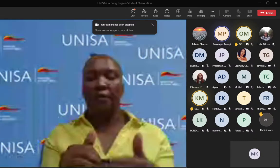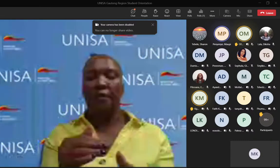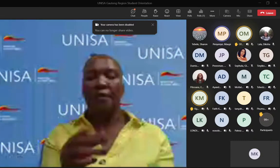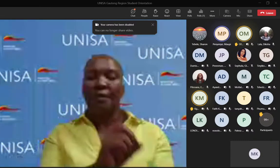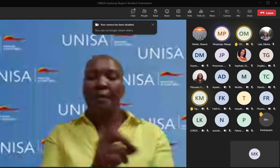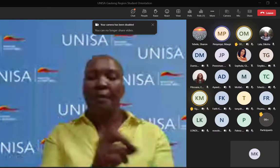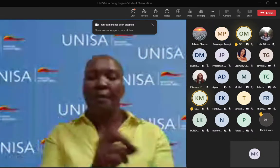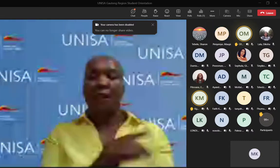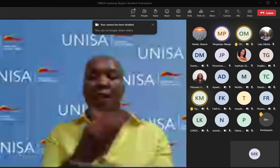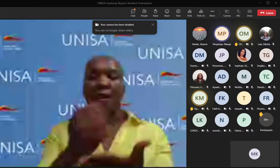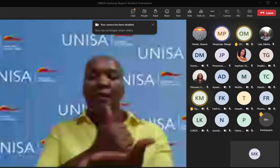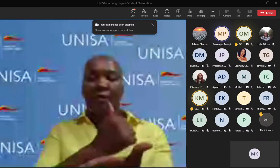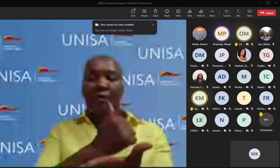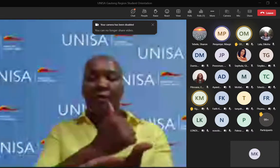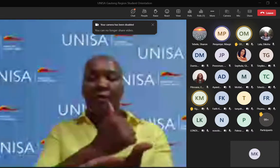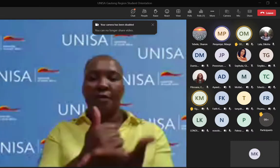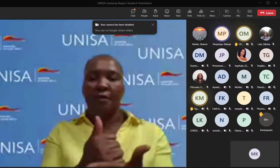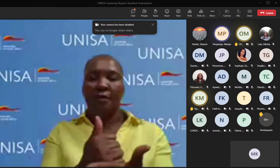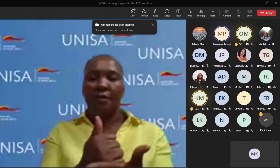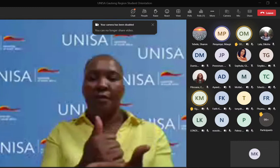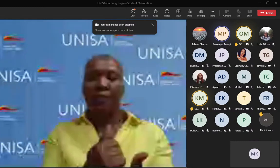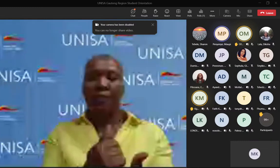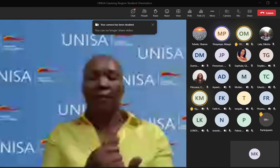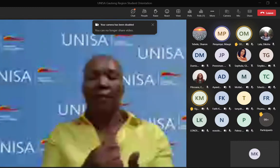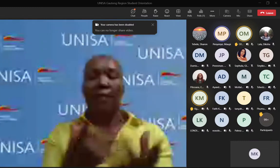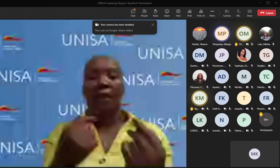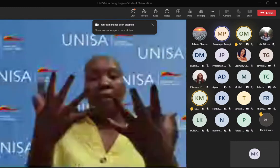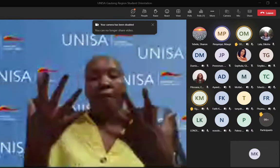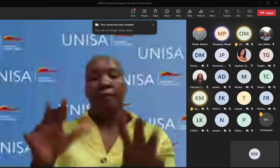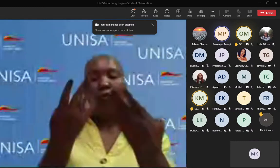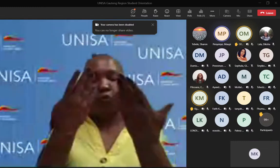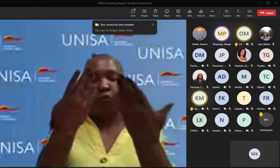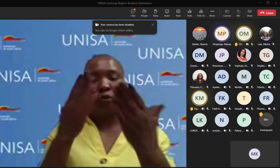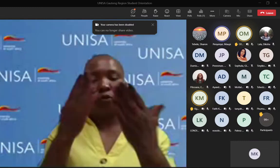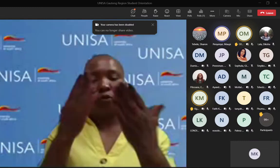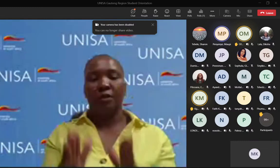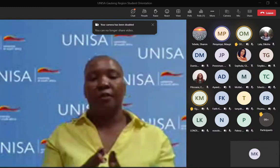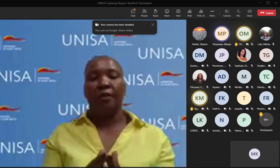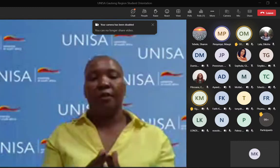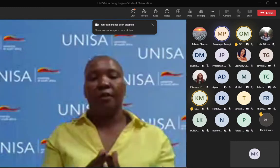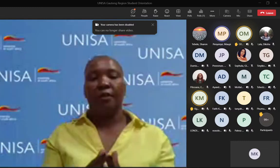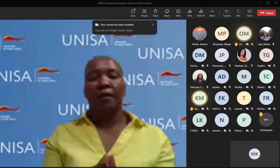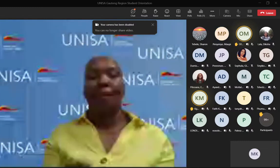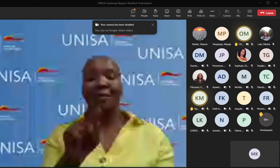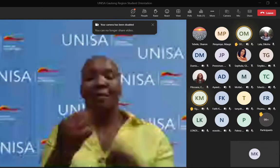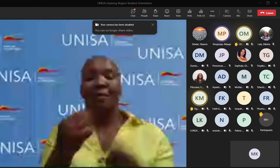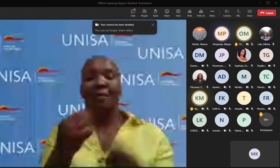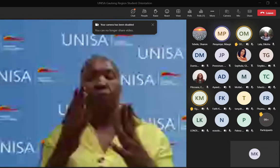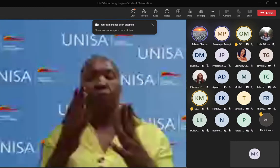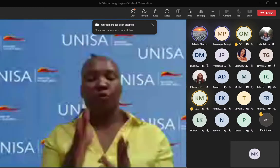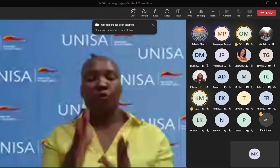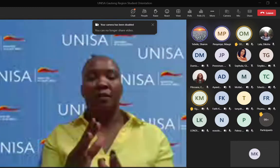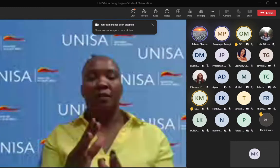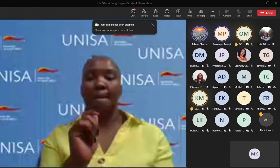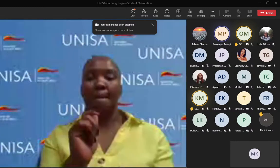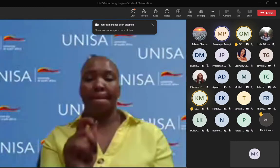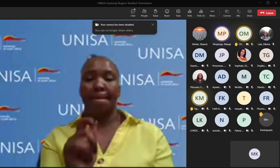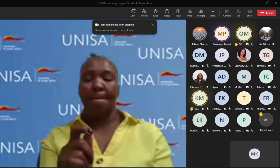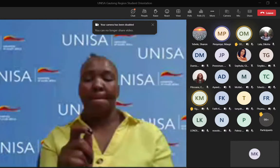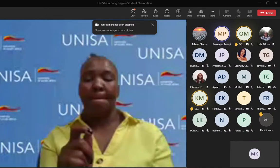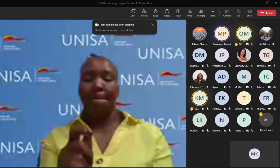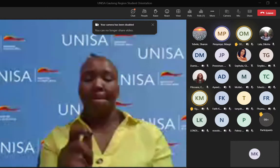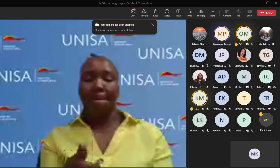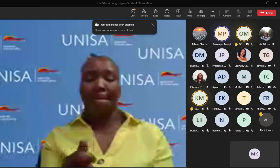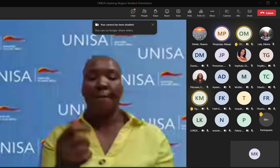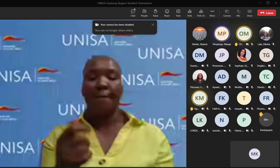registration done by students and then the student is provisionally funded and then they're